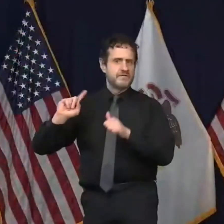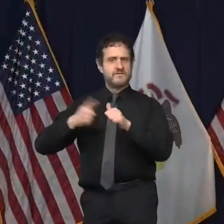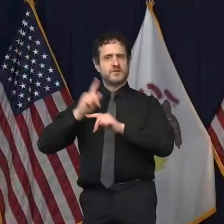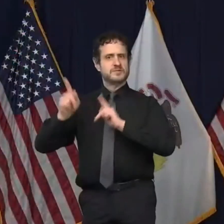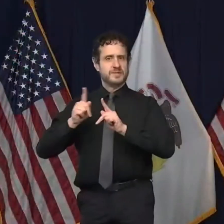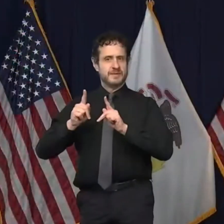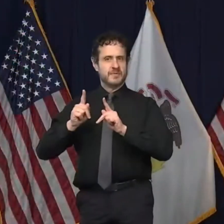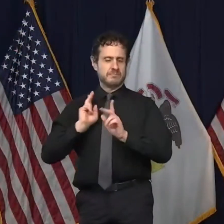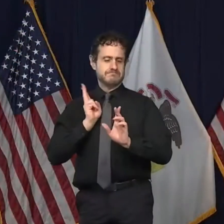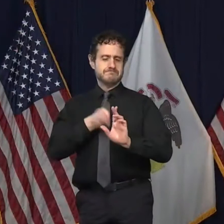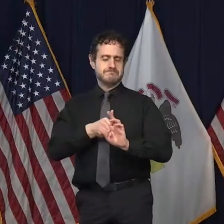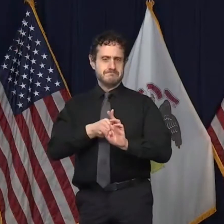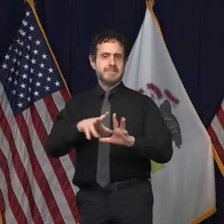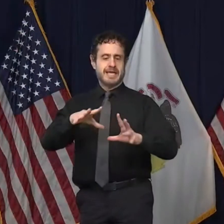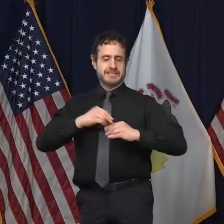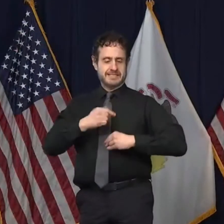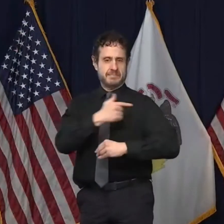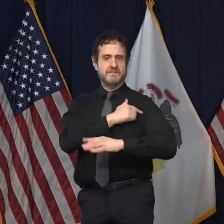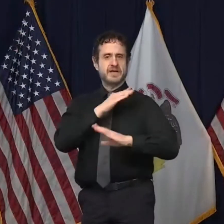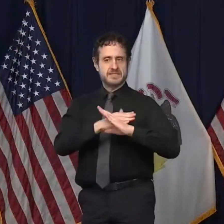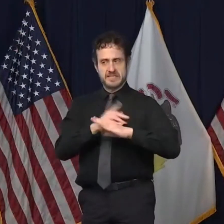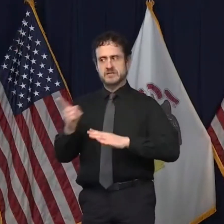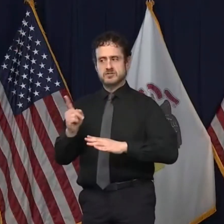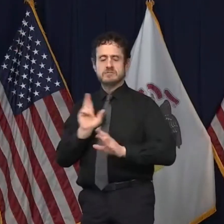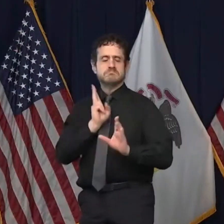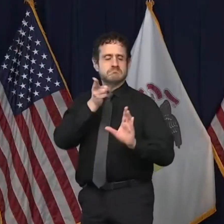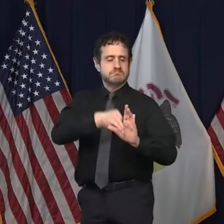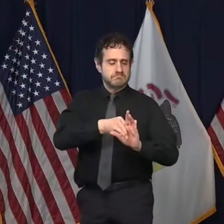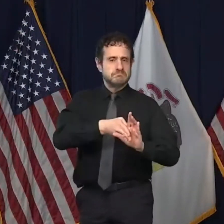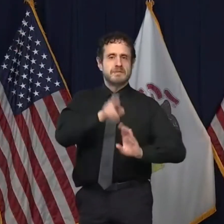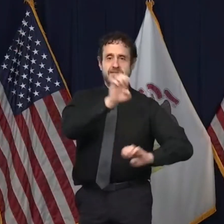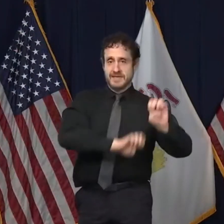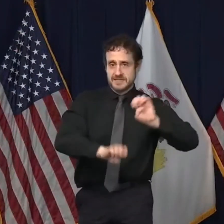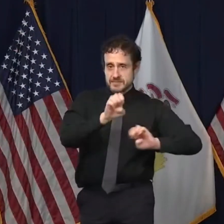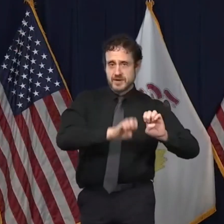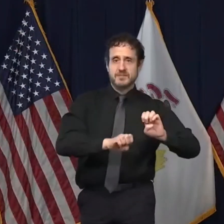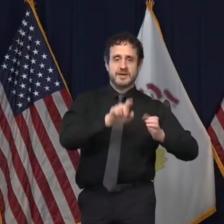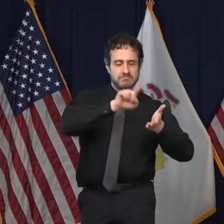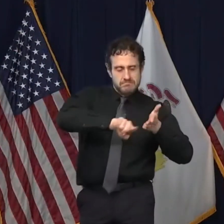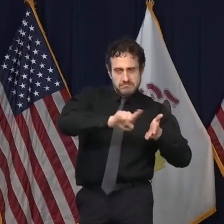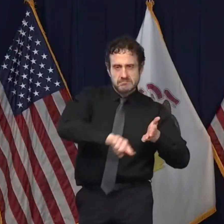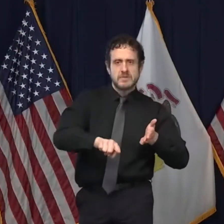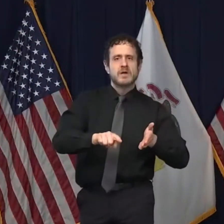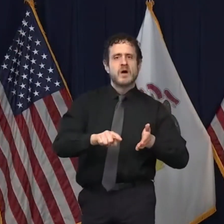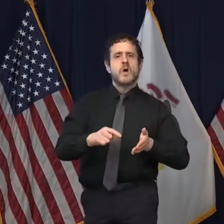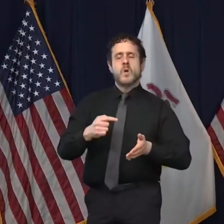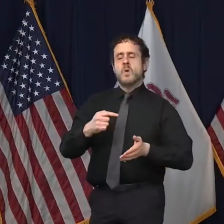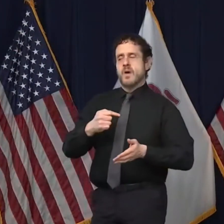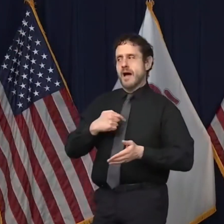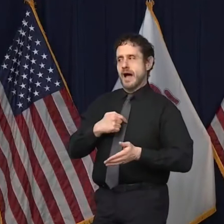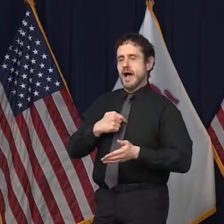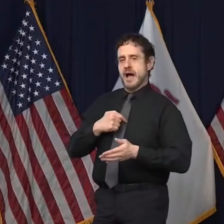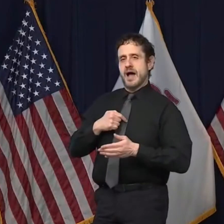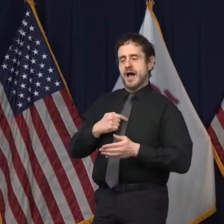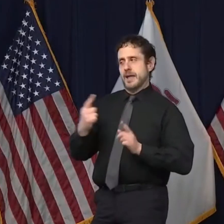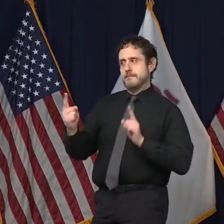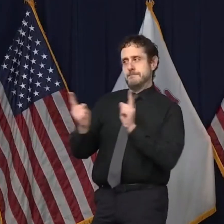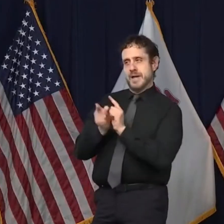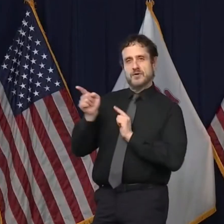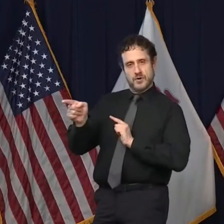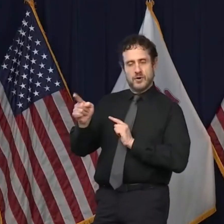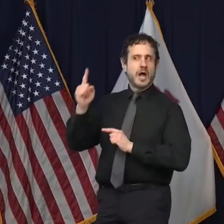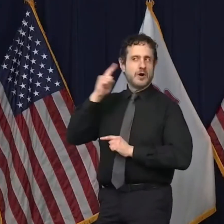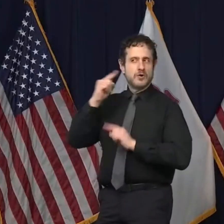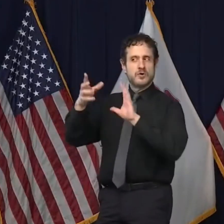vaccine. She went through the trials. I got to share some time with her and hear her personal